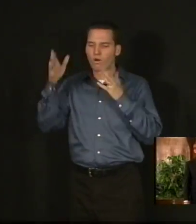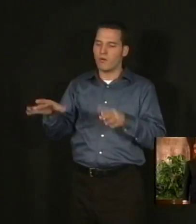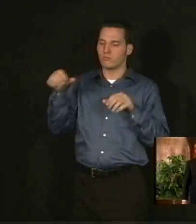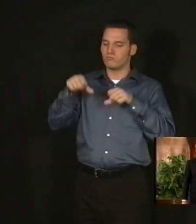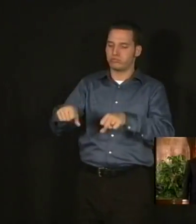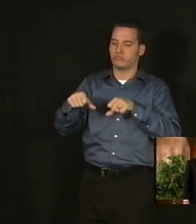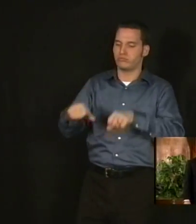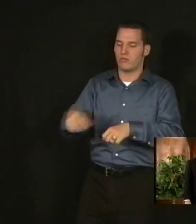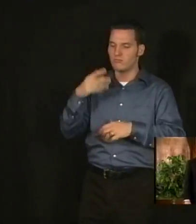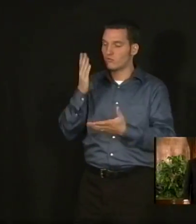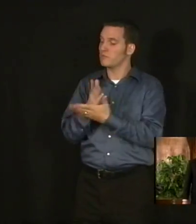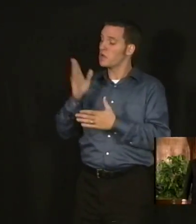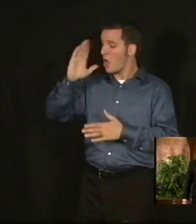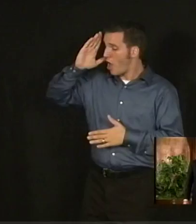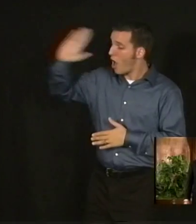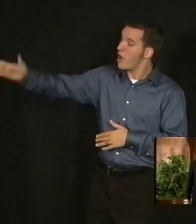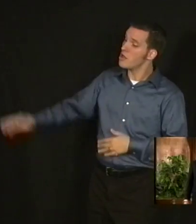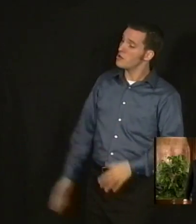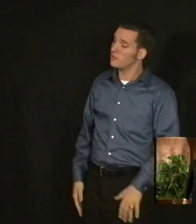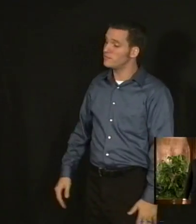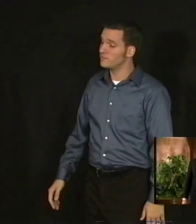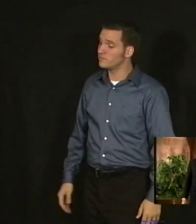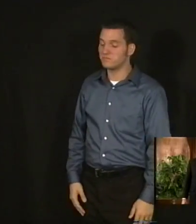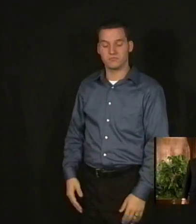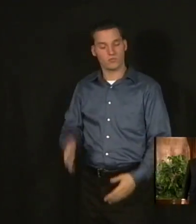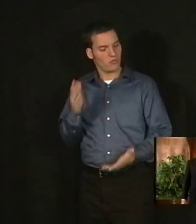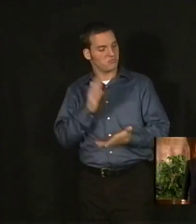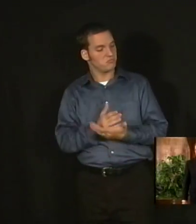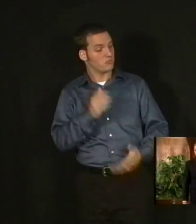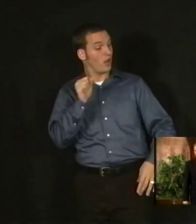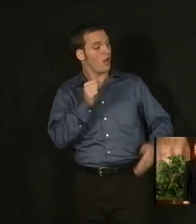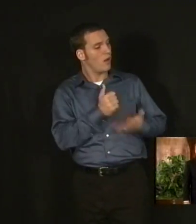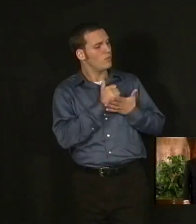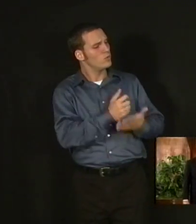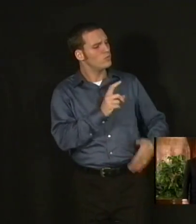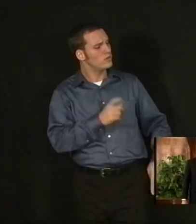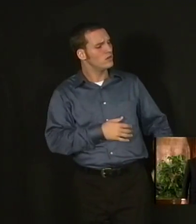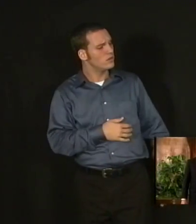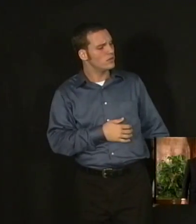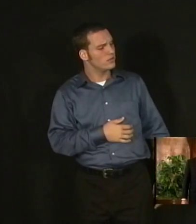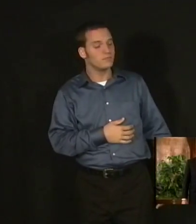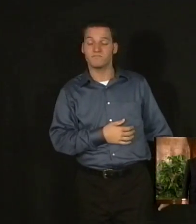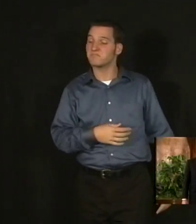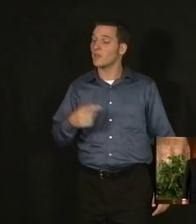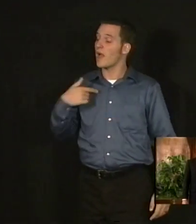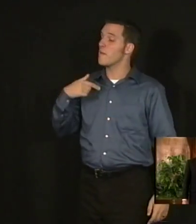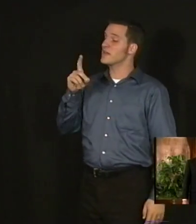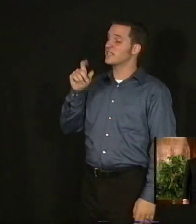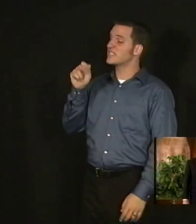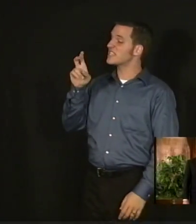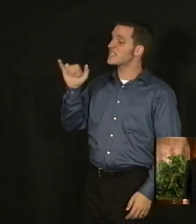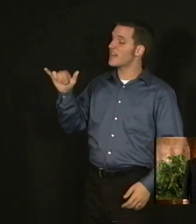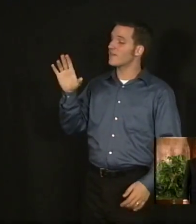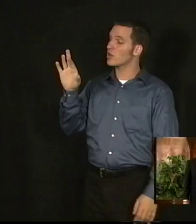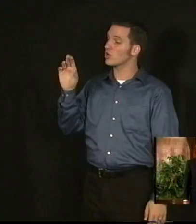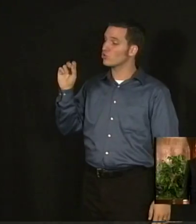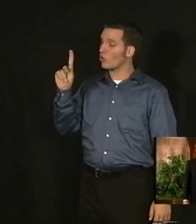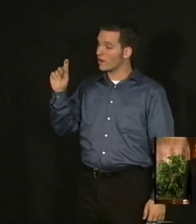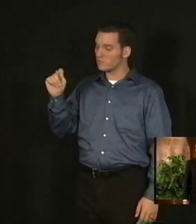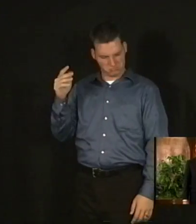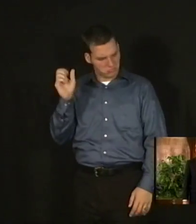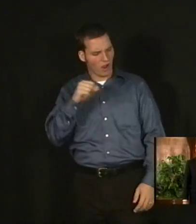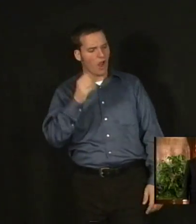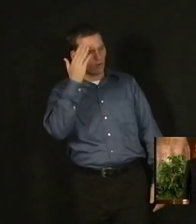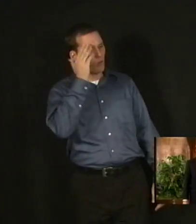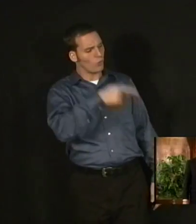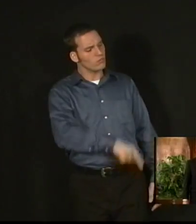plowing his field, and he stopped and said, hey, neighbor. The farmer stopped and said, yes, sir, can I help you? He said, I'm Davy Crockett. He said, yes, sir, I know who you